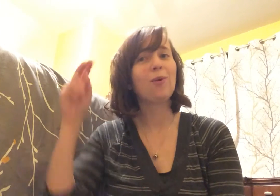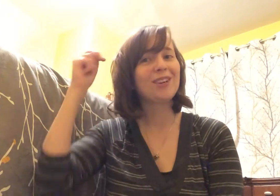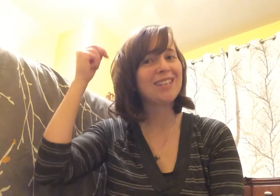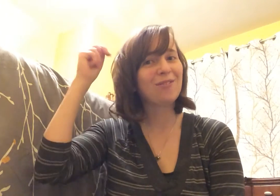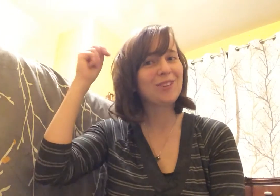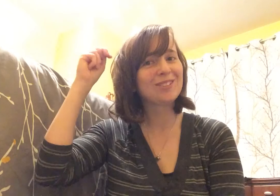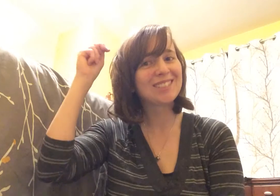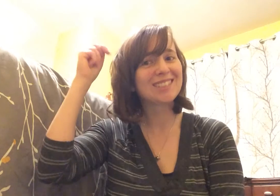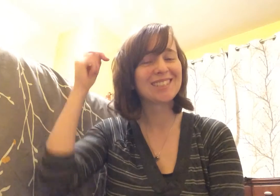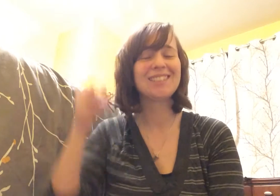our nephews.